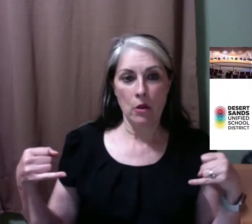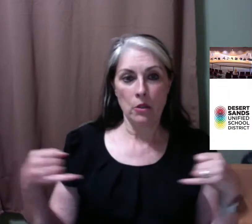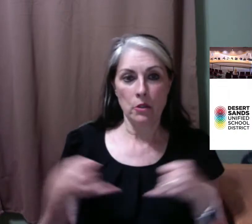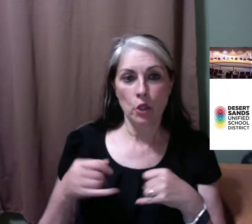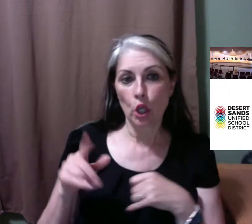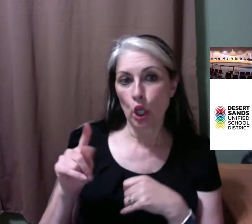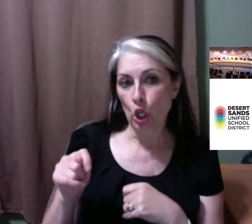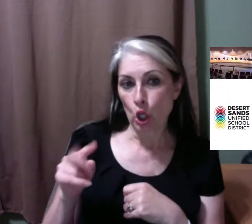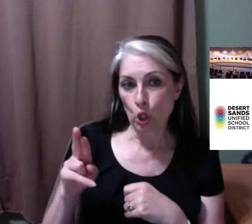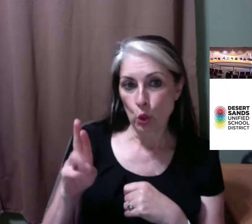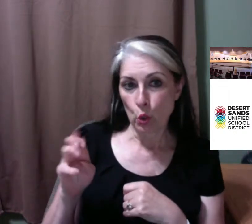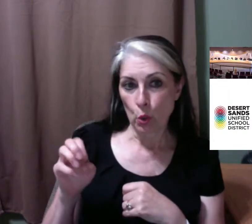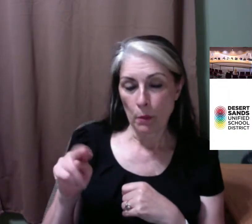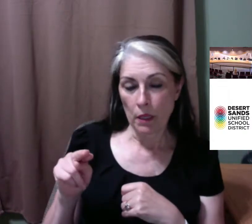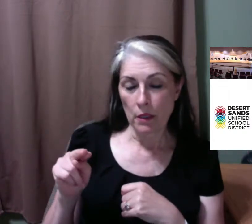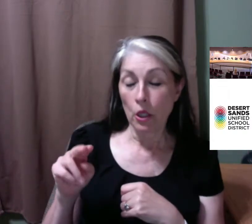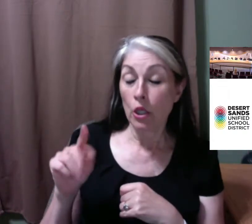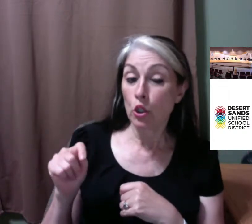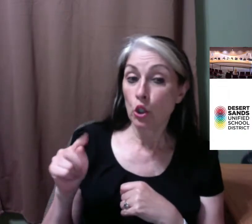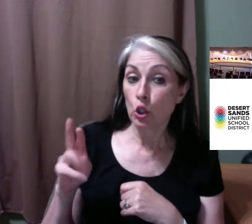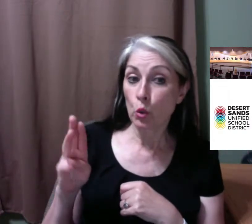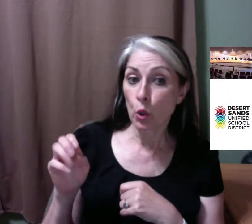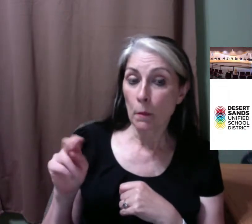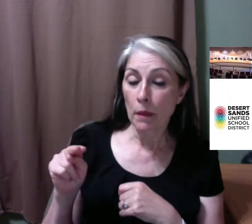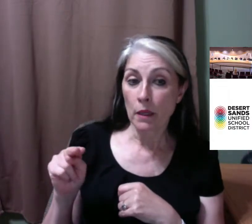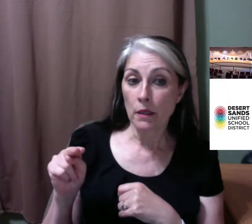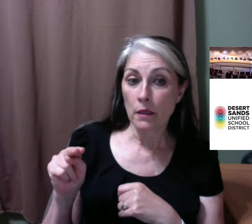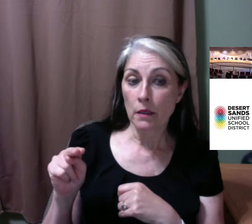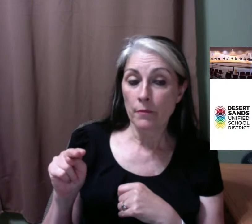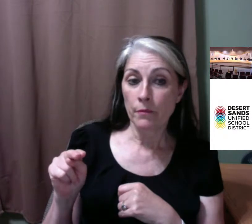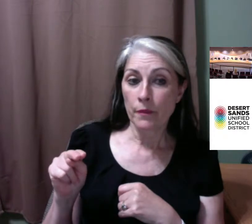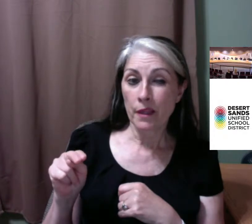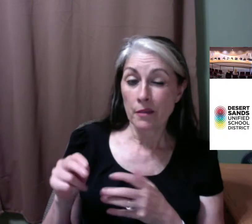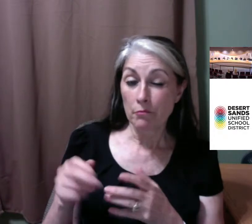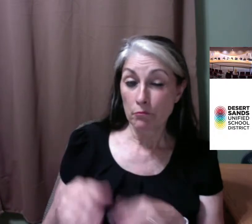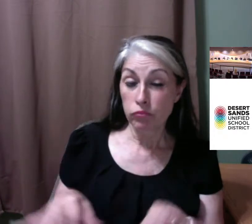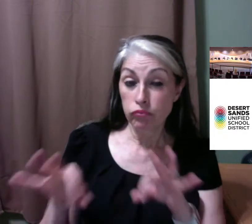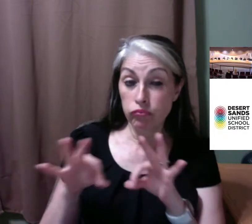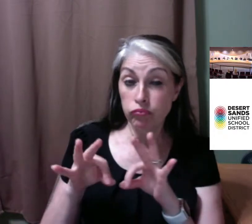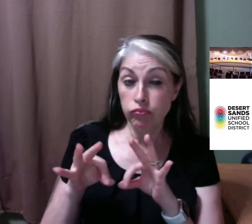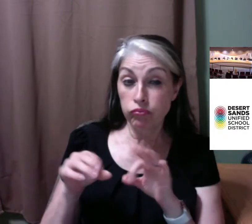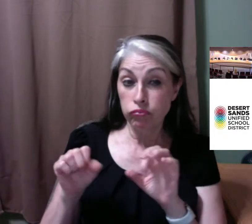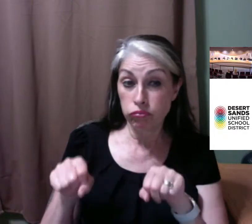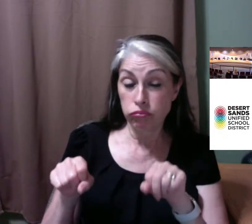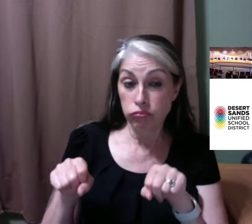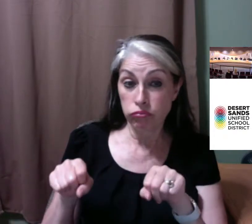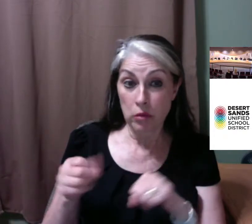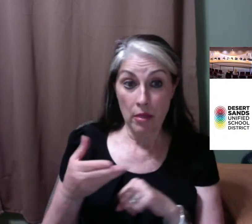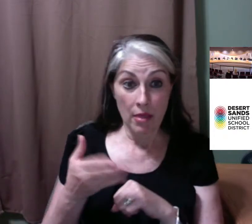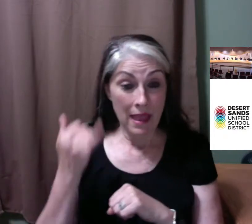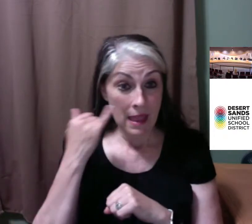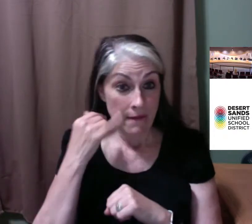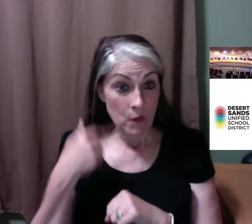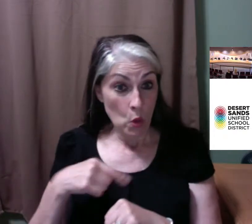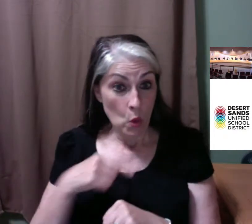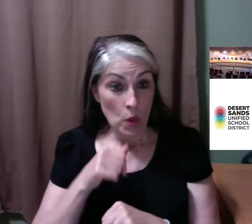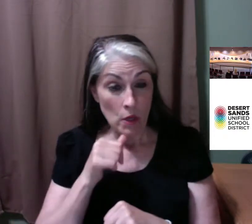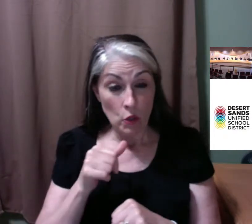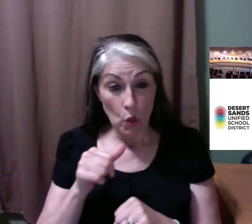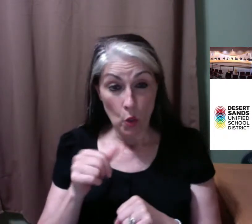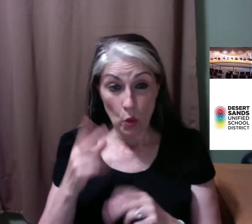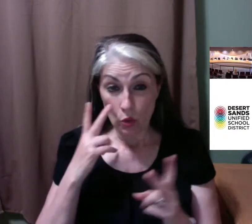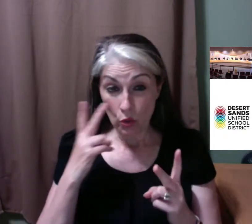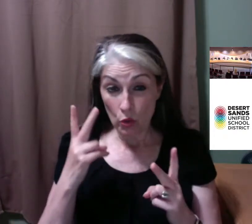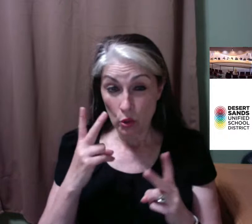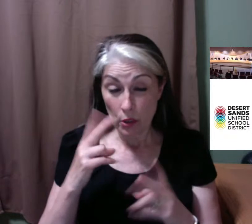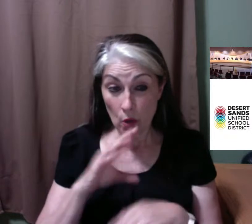Truman, we have pretty significant capacity in Truman. If we not look at all the special